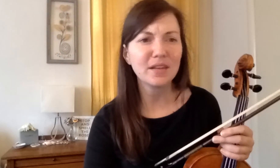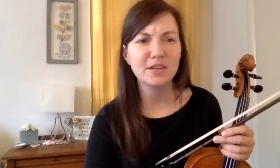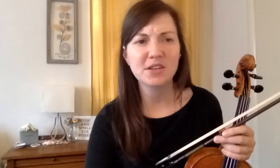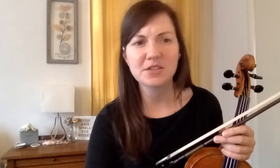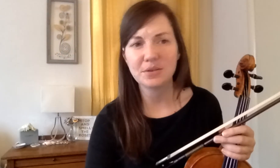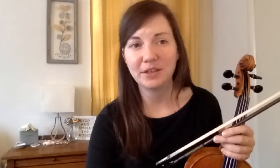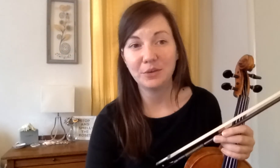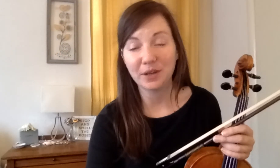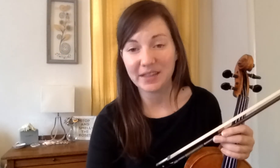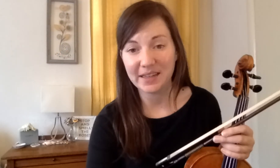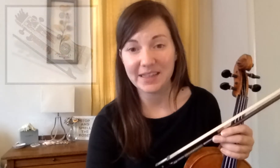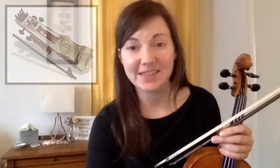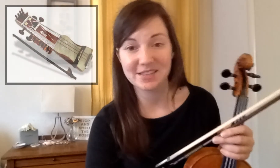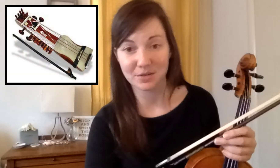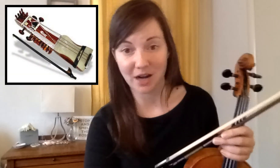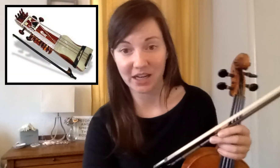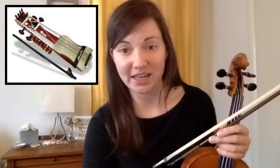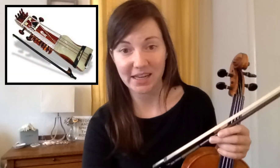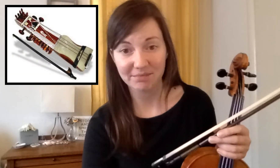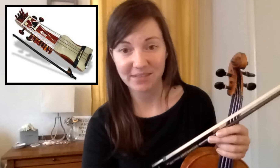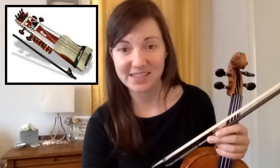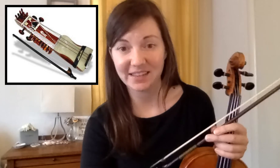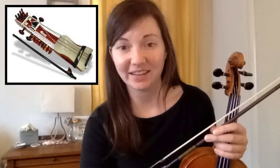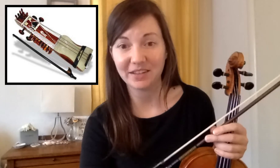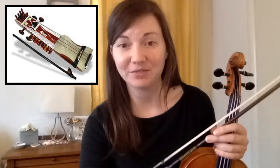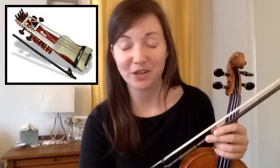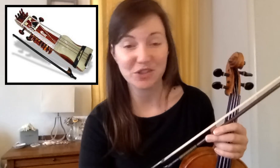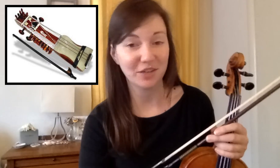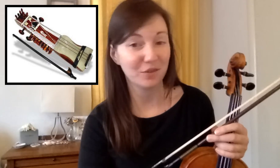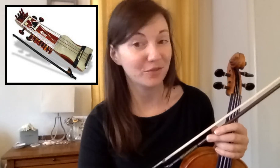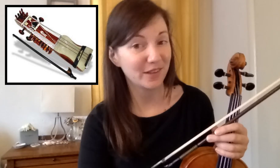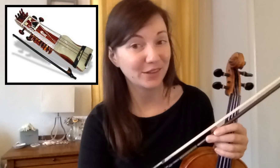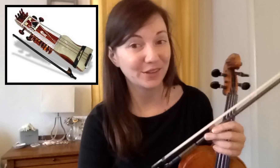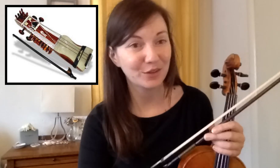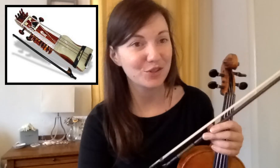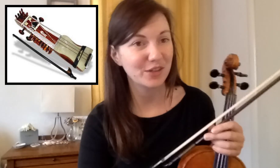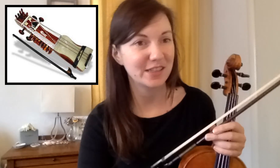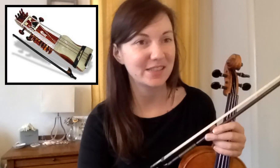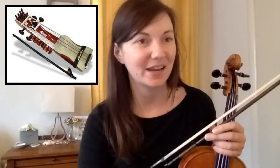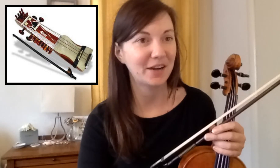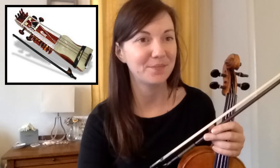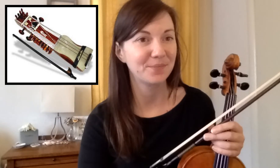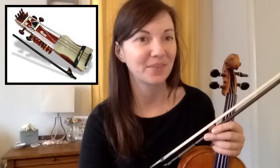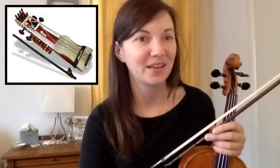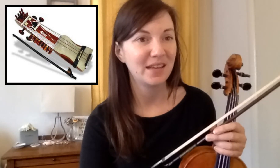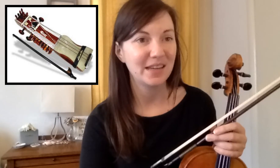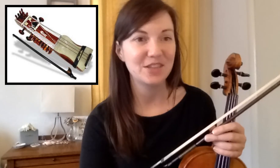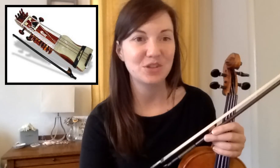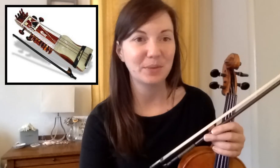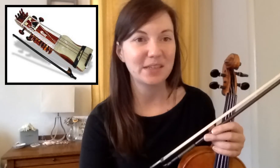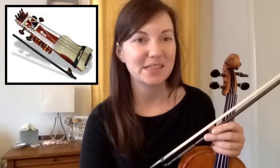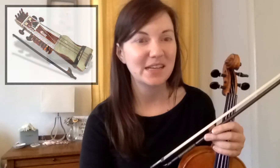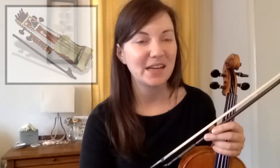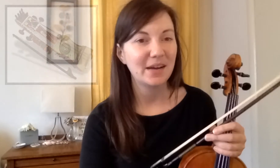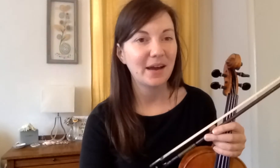There's also the North Indian sarangi. That's another version of a fiddle or stringed instrument.